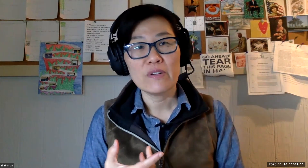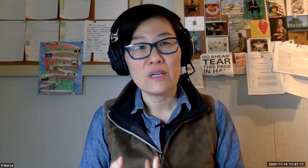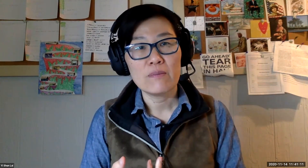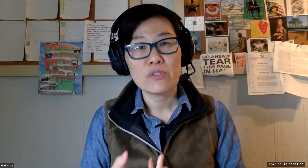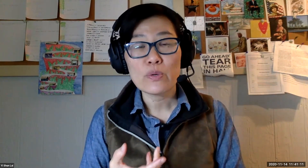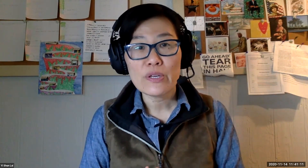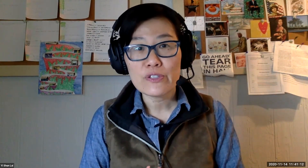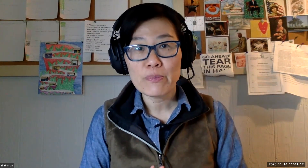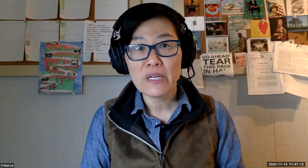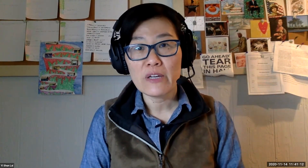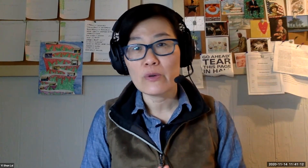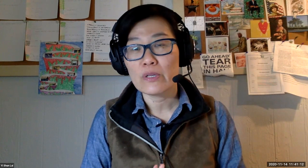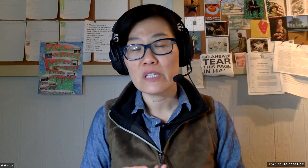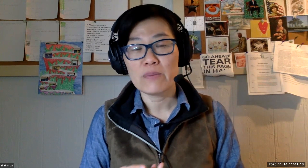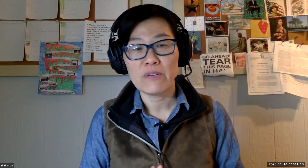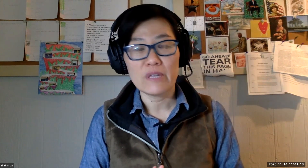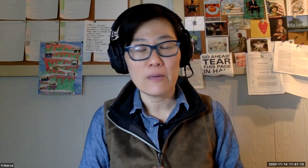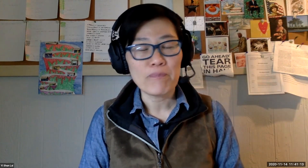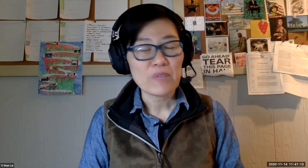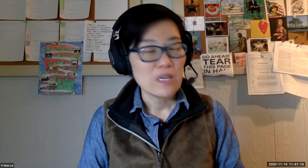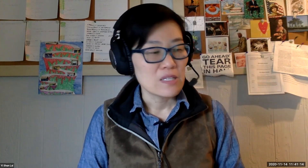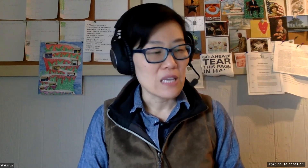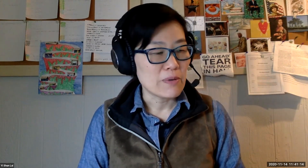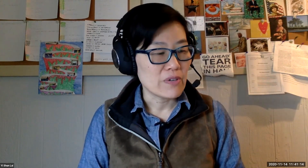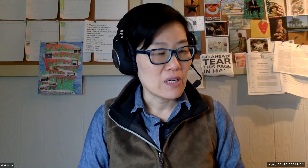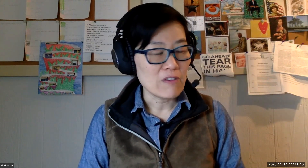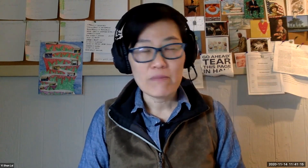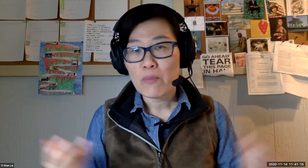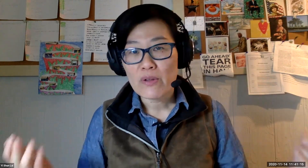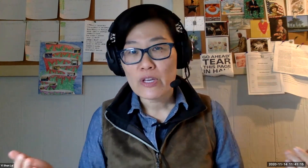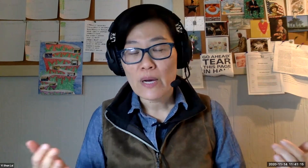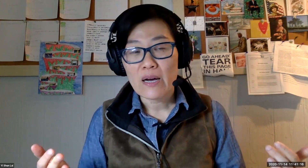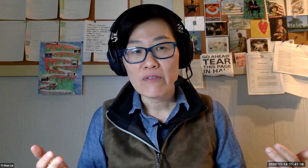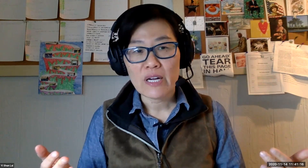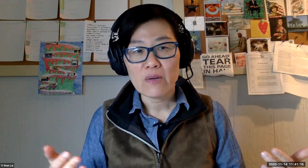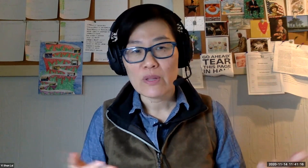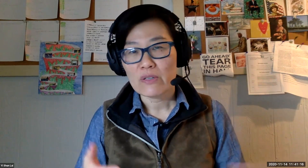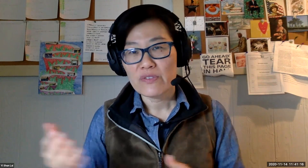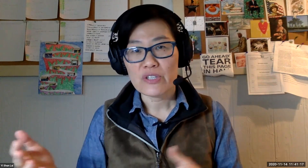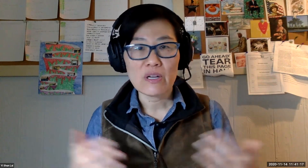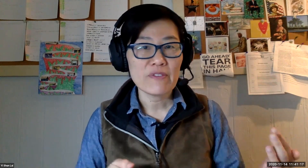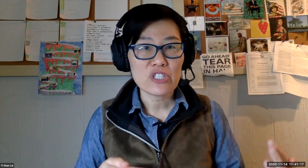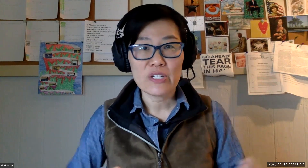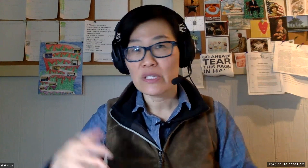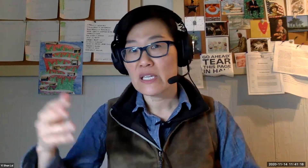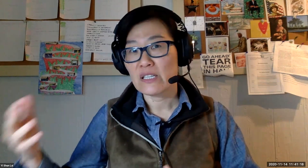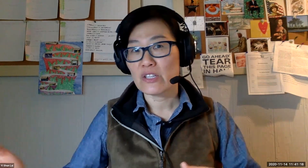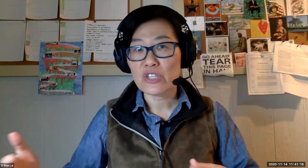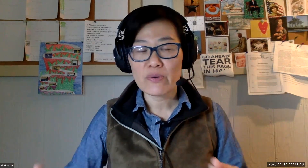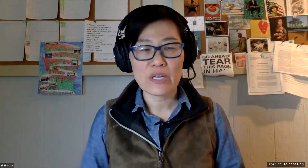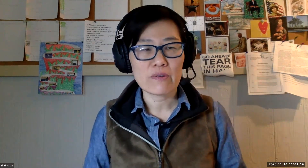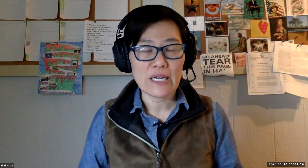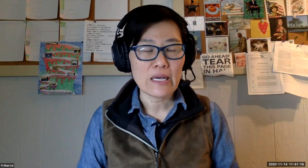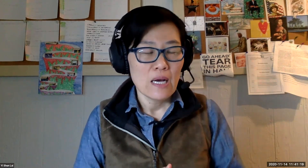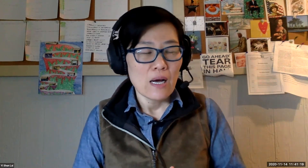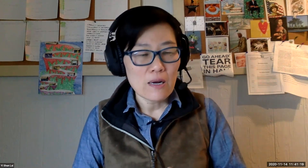of story that you're submitting or the type of memoir that you have, right? Whether it's fiction or nonfiction, you can dial down to the